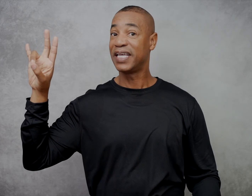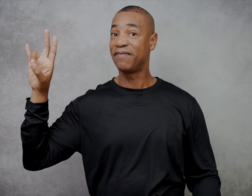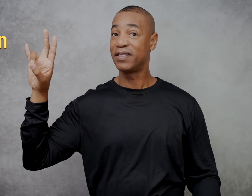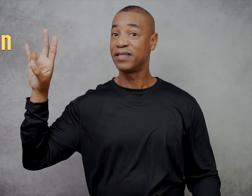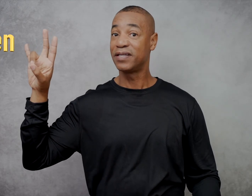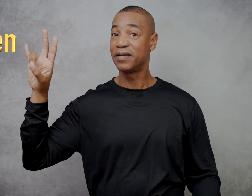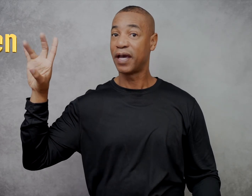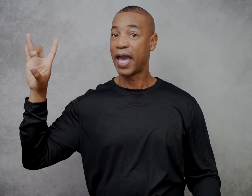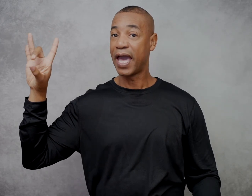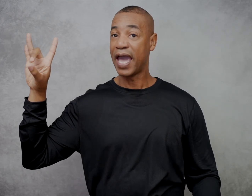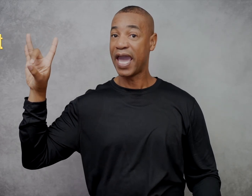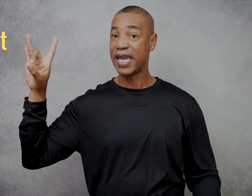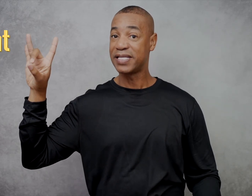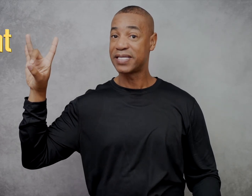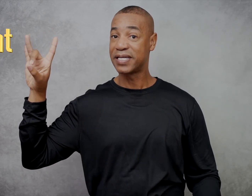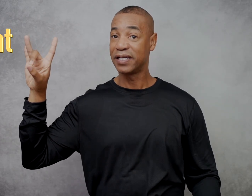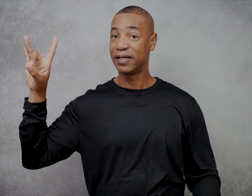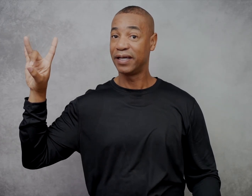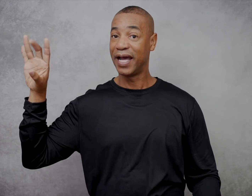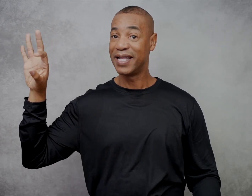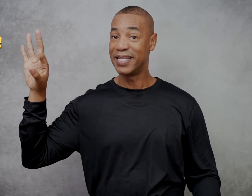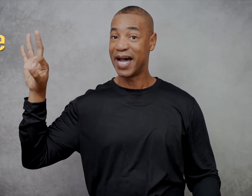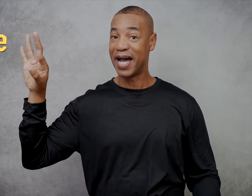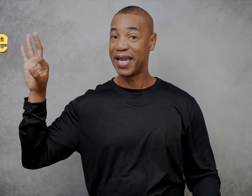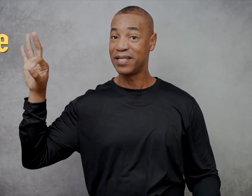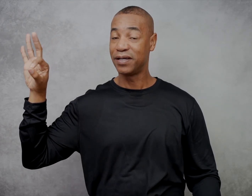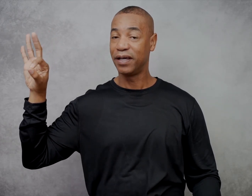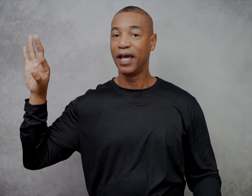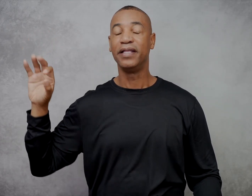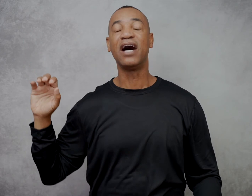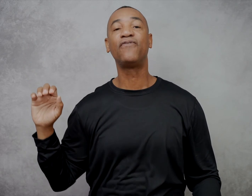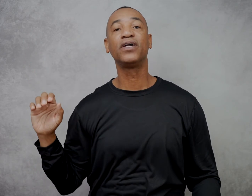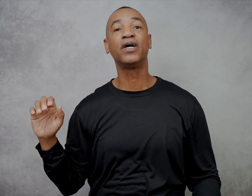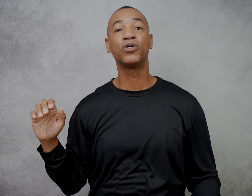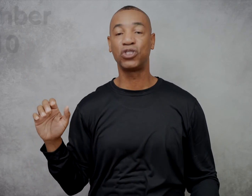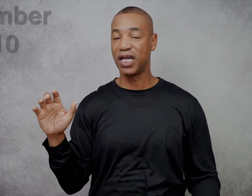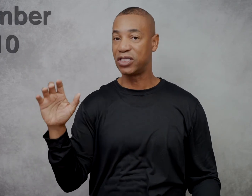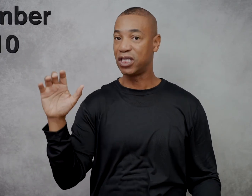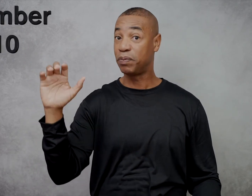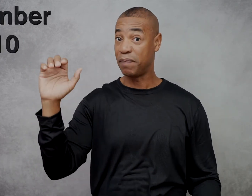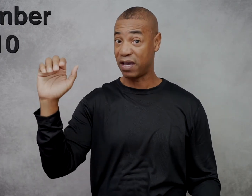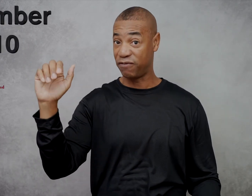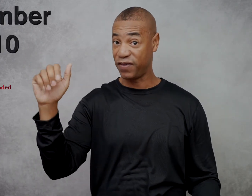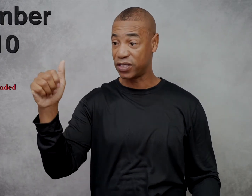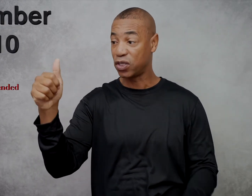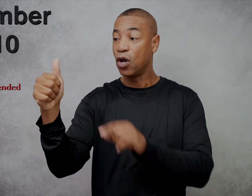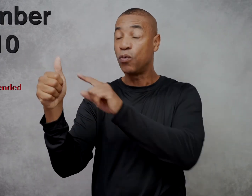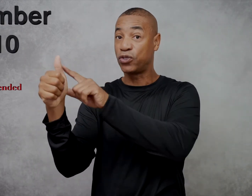7, 8, 9. Now for the numbers 10, simply make a fist with your